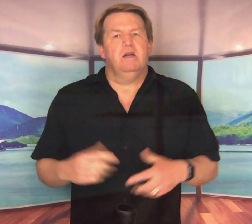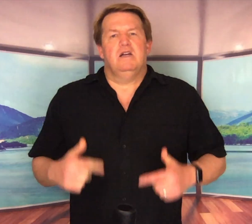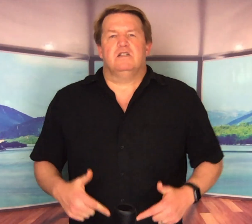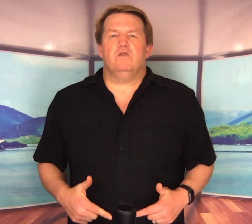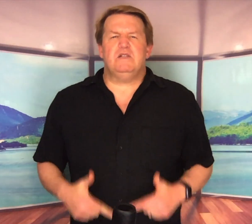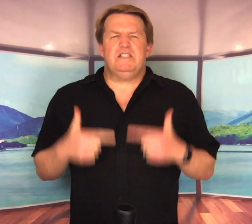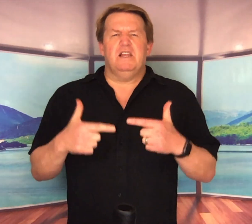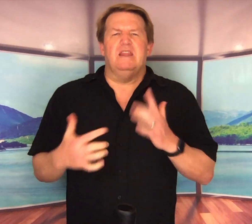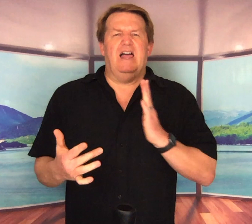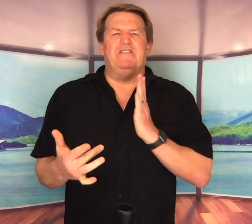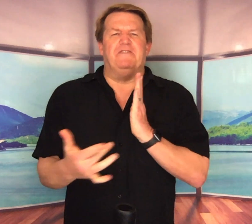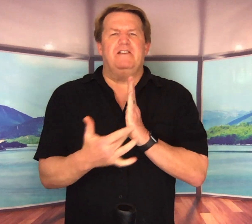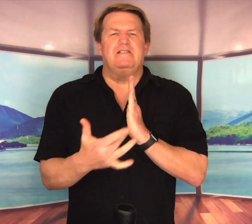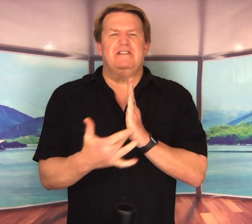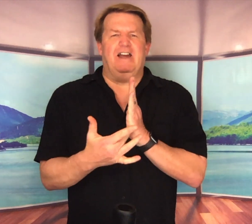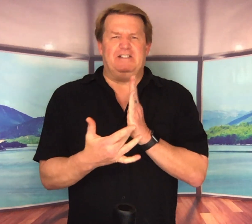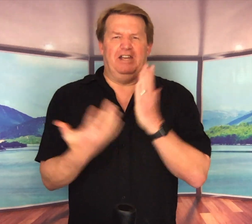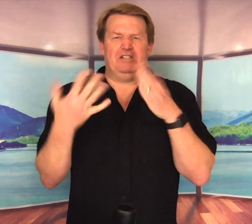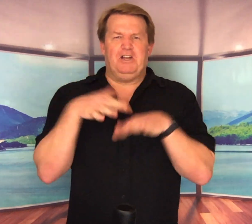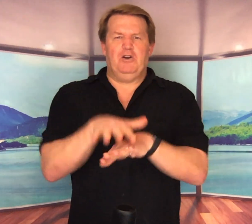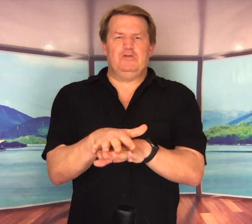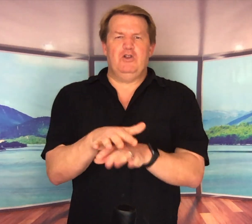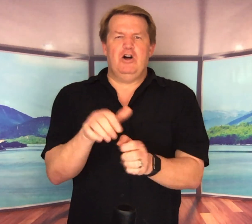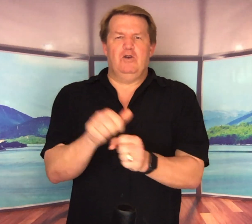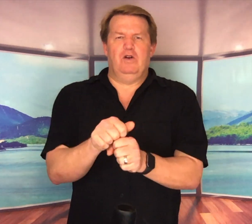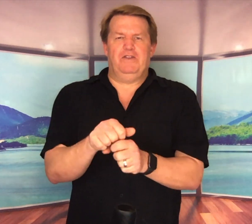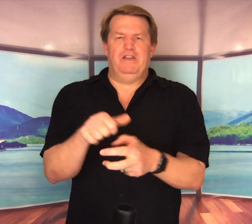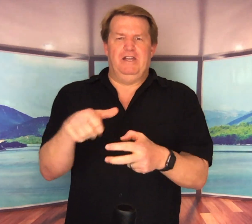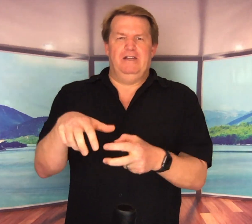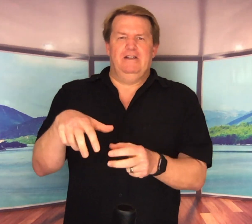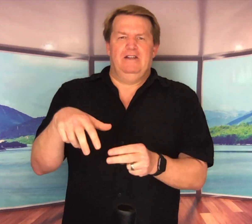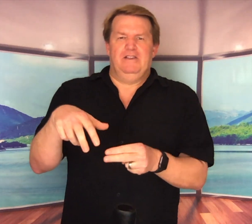So what's the life technique that goes along with the